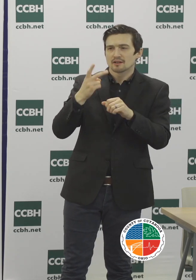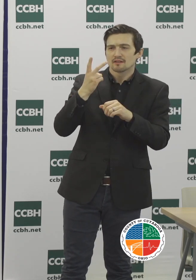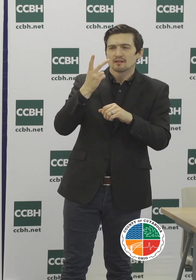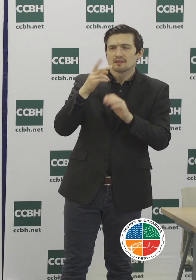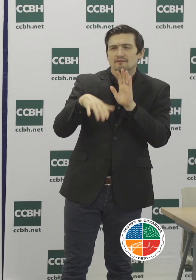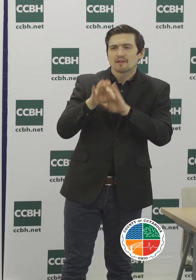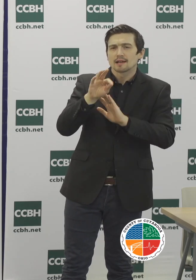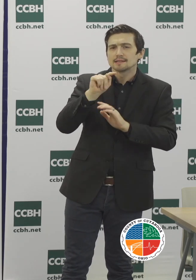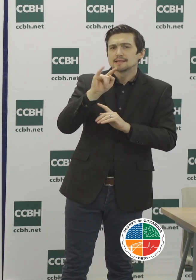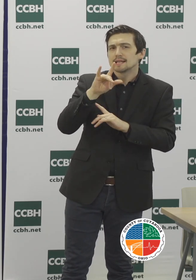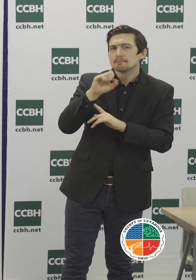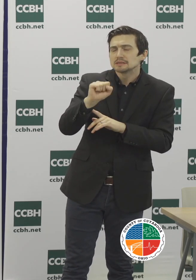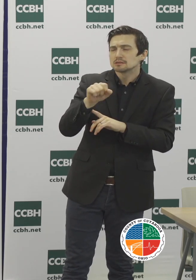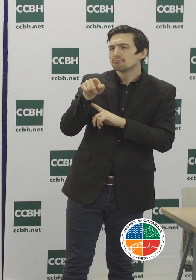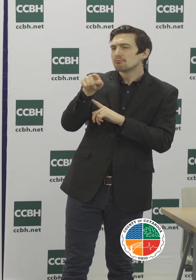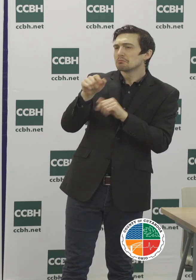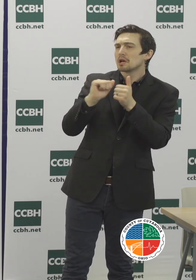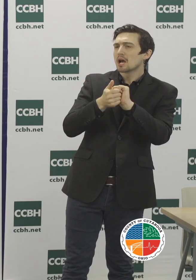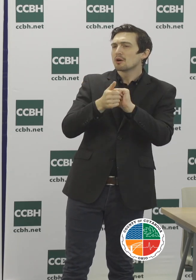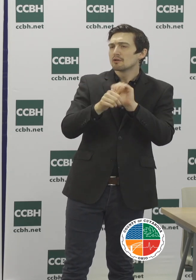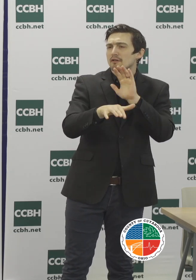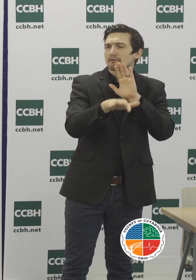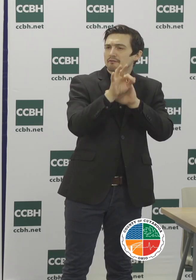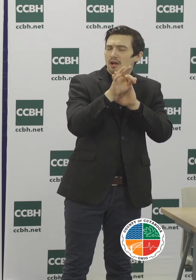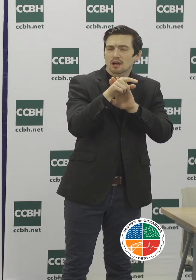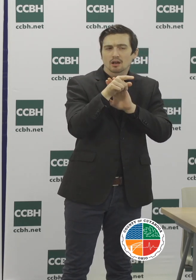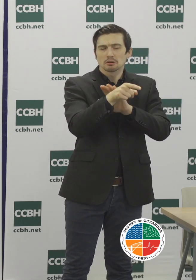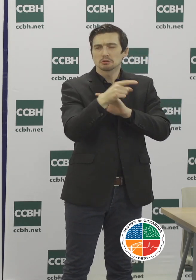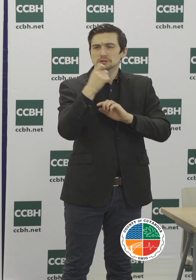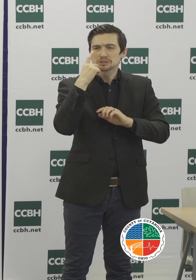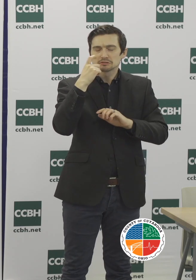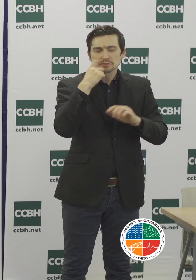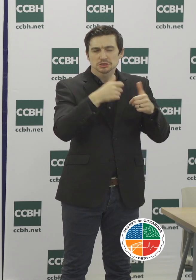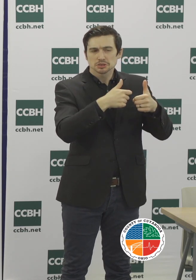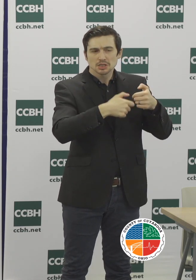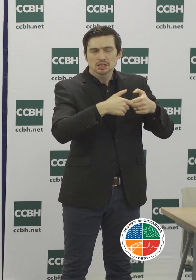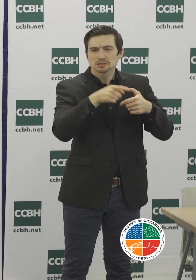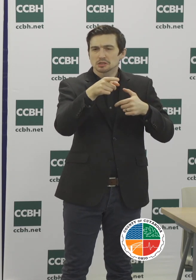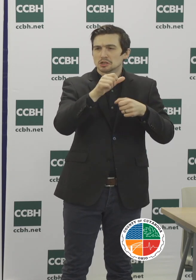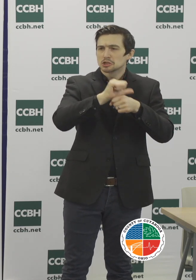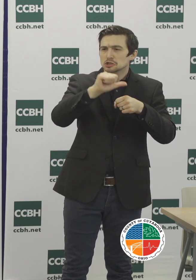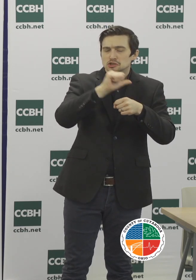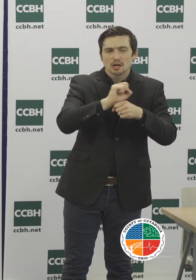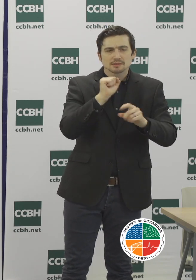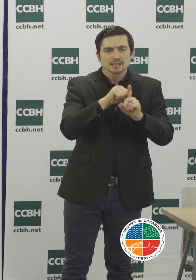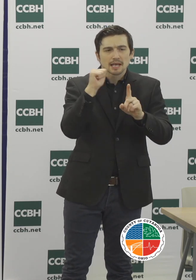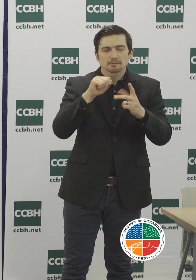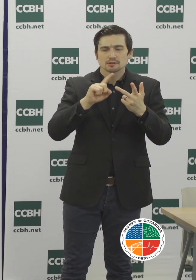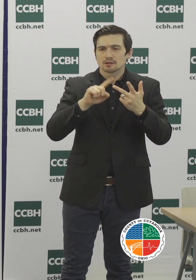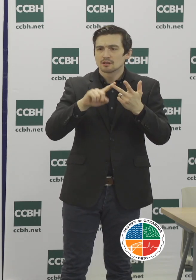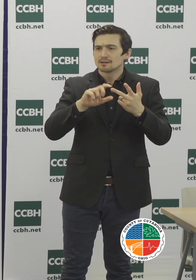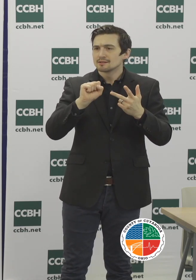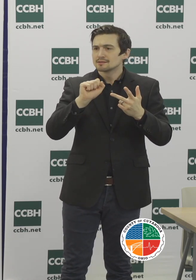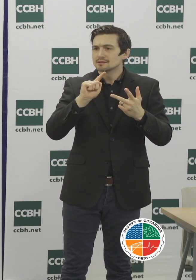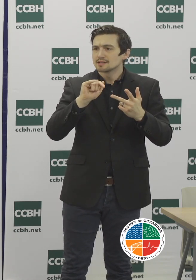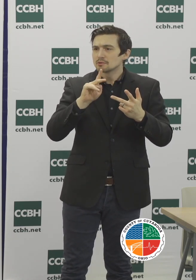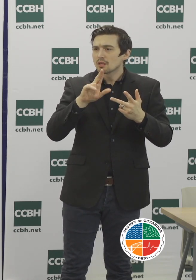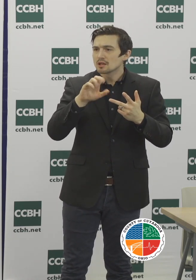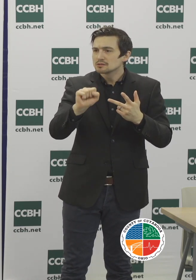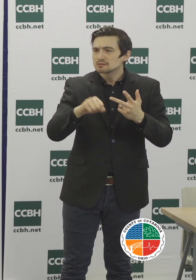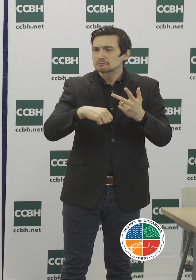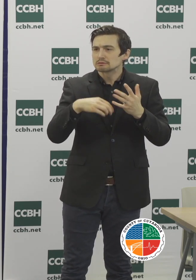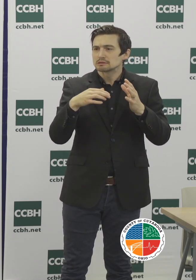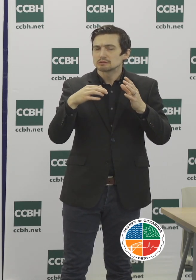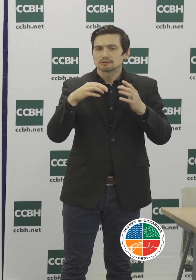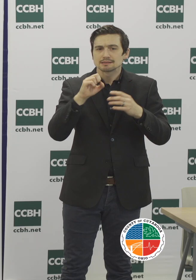how to spot and avoid job scams, suspicious texts, stimulus scams that also exist.